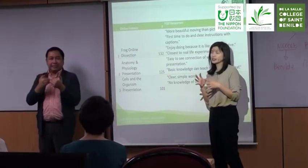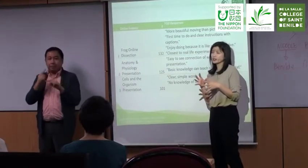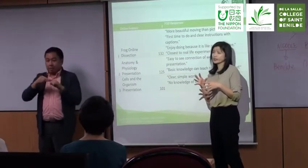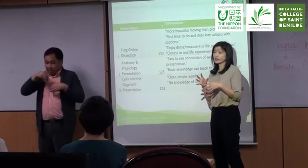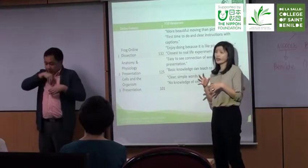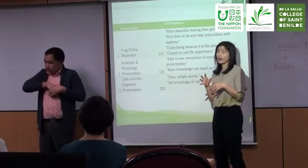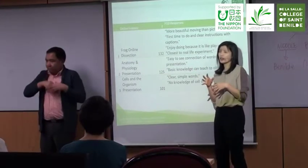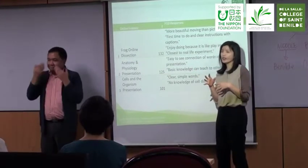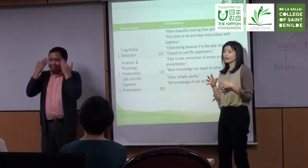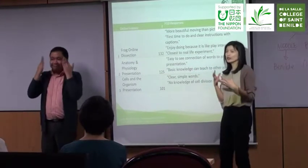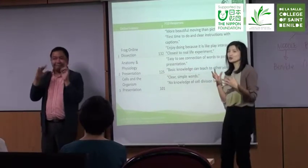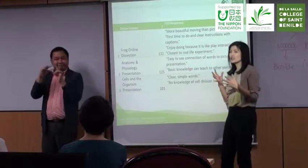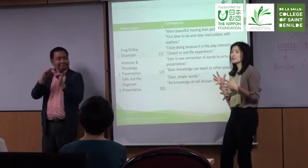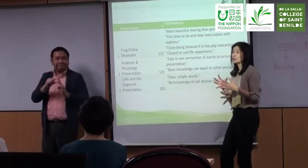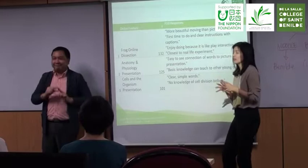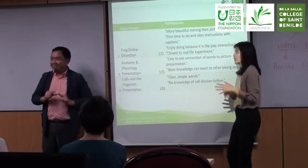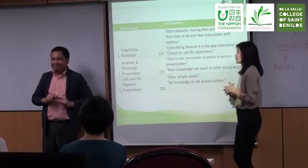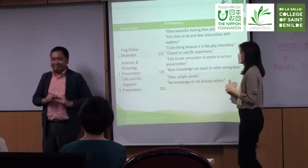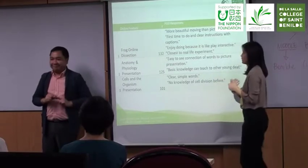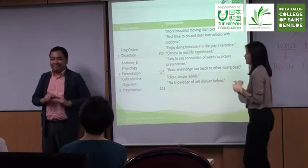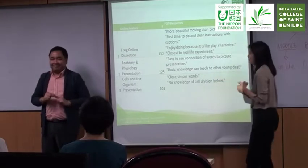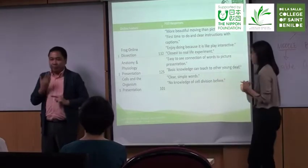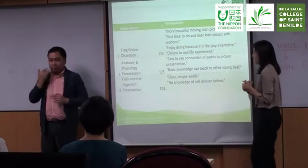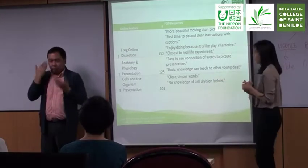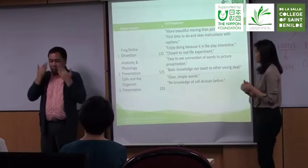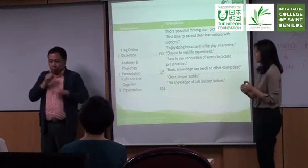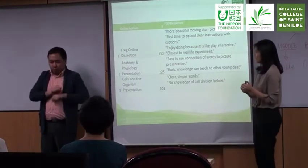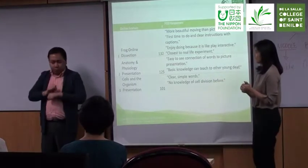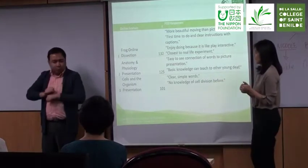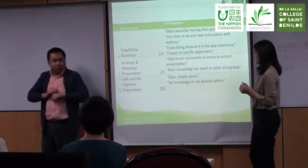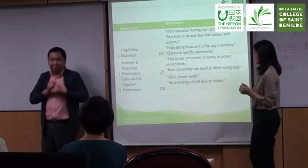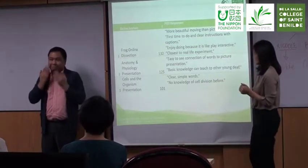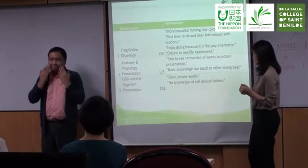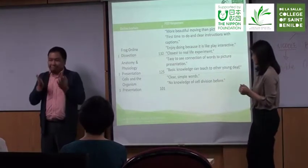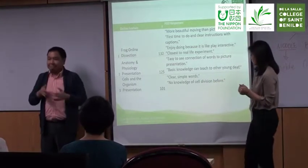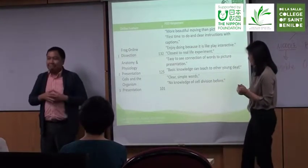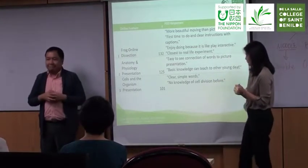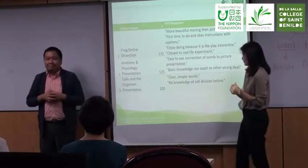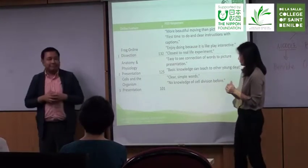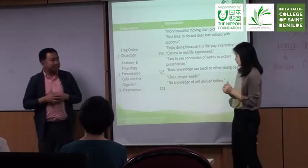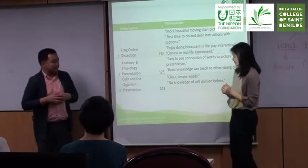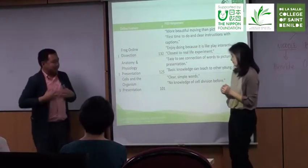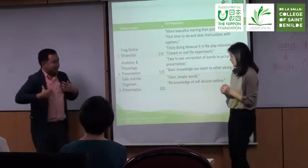but not, they don't really know the functions of it.